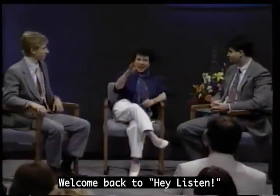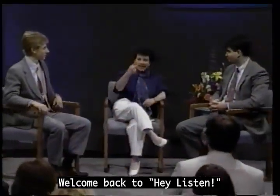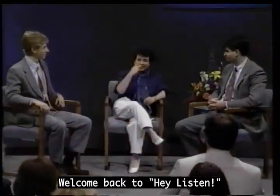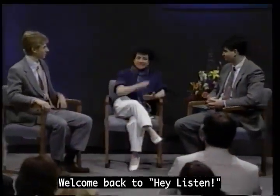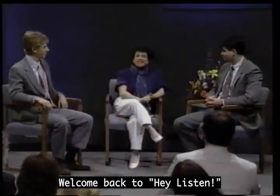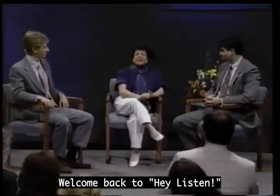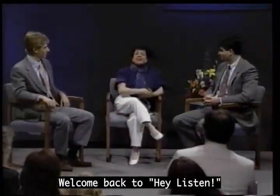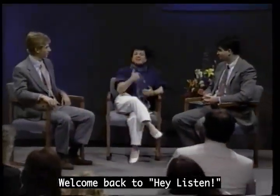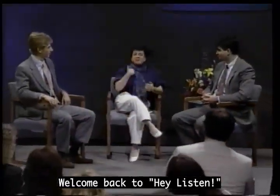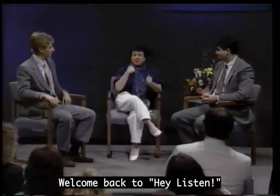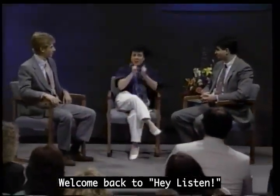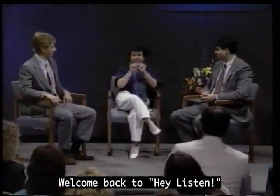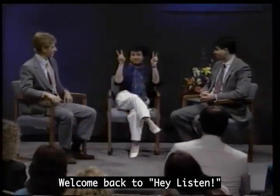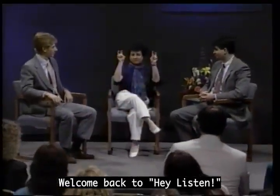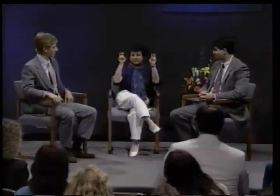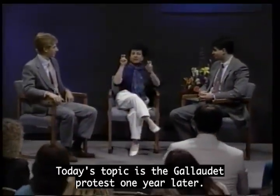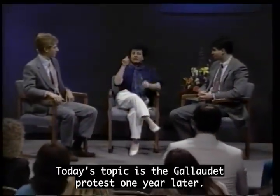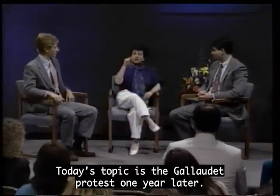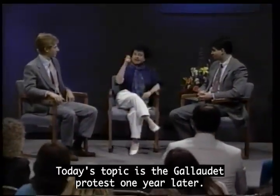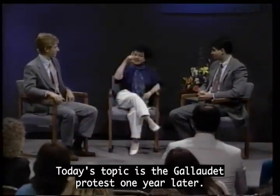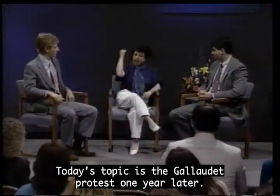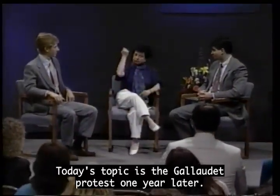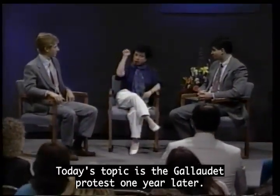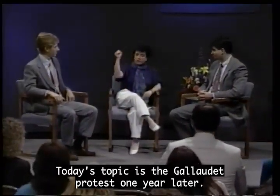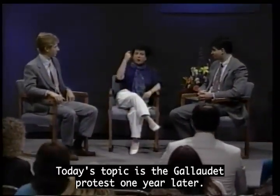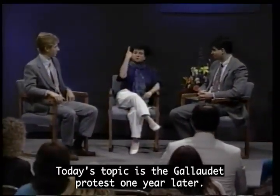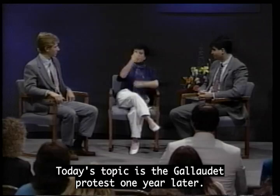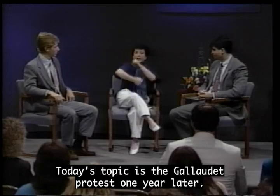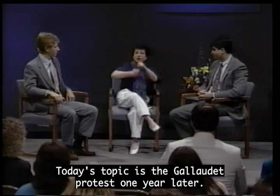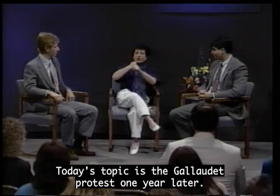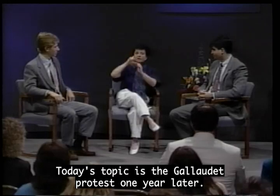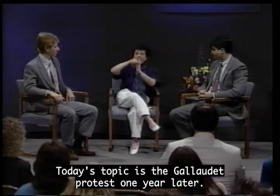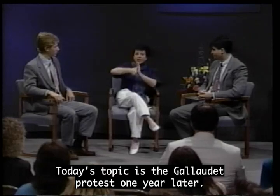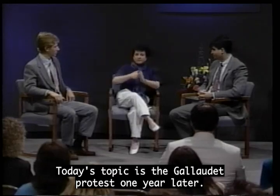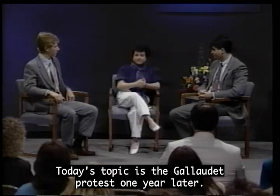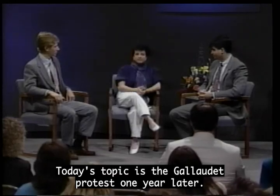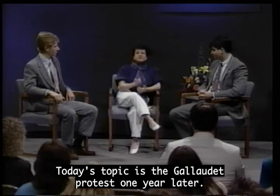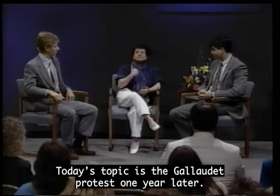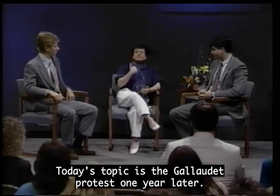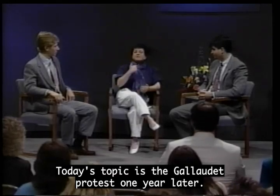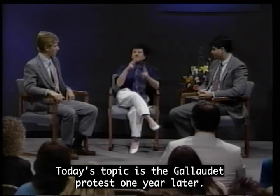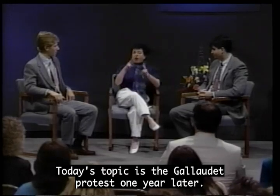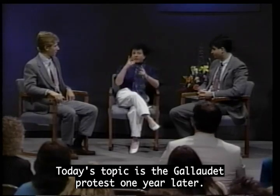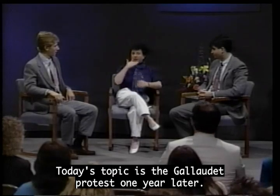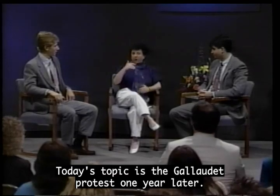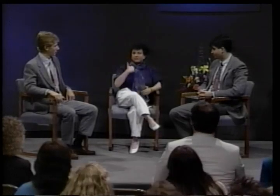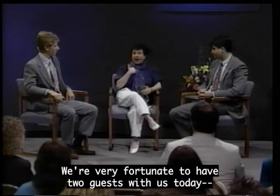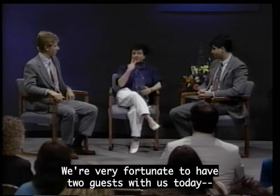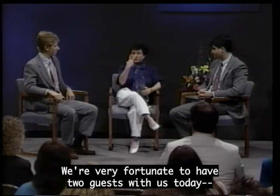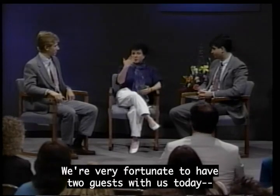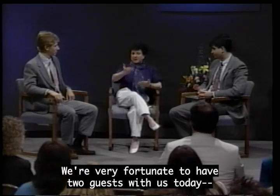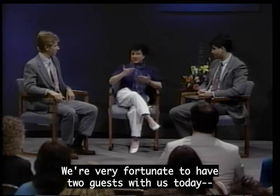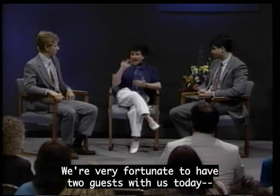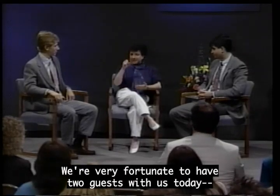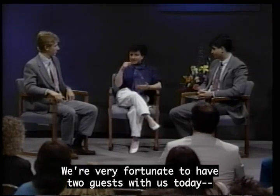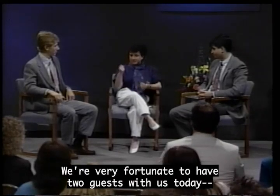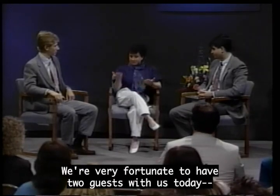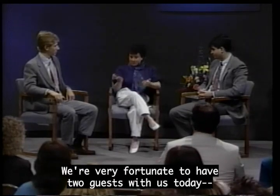Welcome back to Hey Listen. Today's topic is the Gallaudet protest 1 year later. We're very fortunate to have two